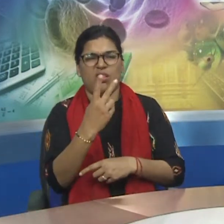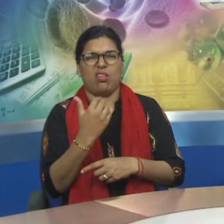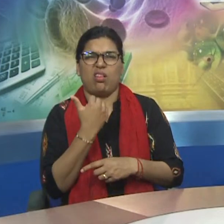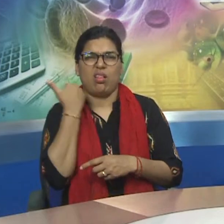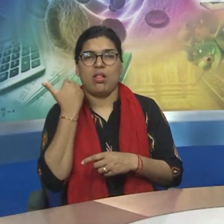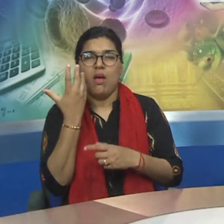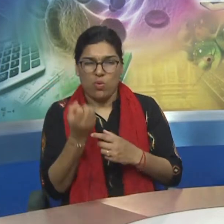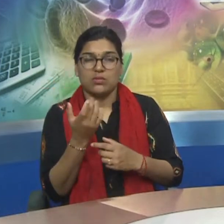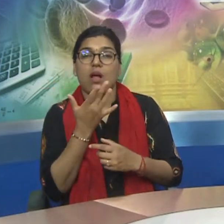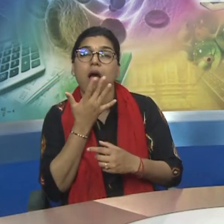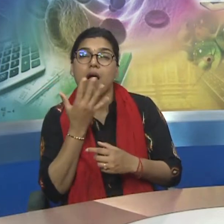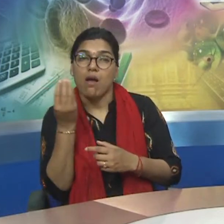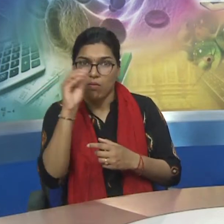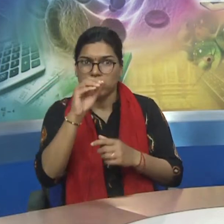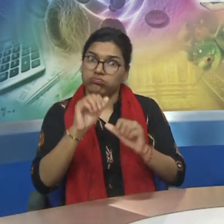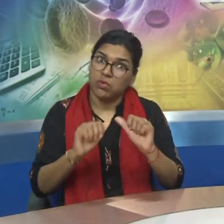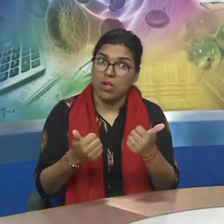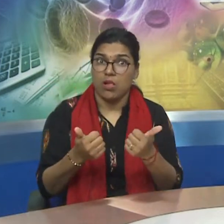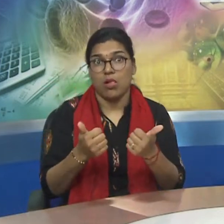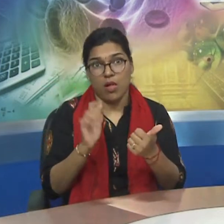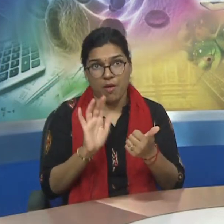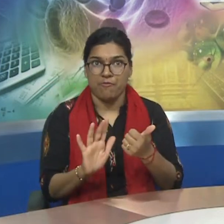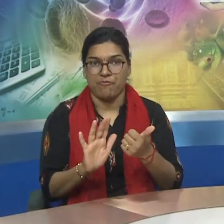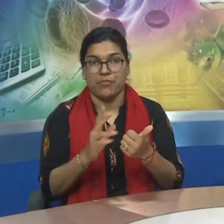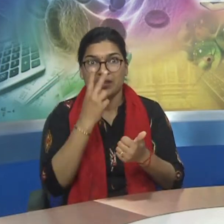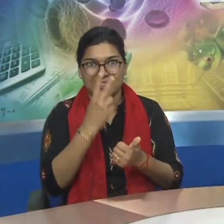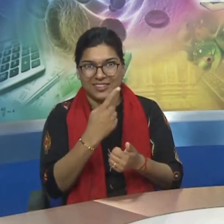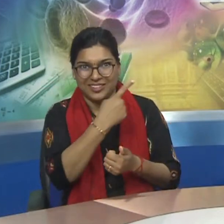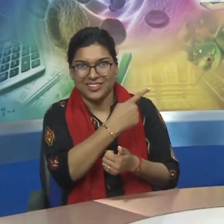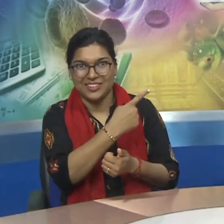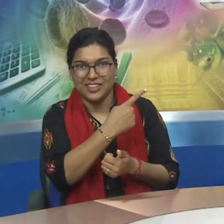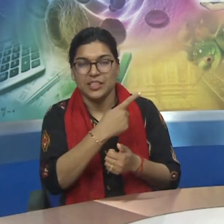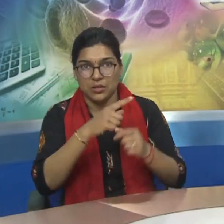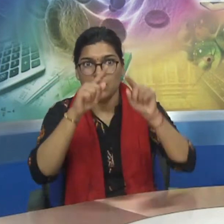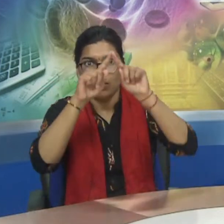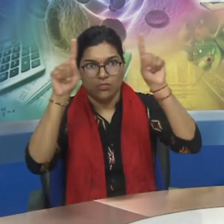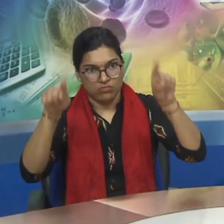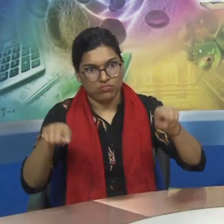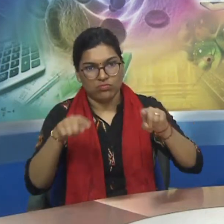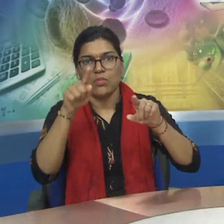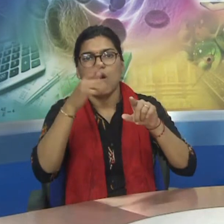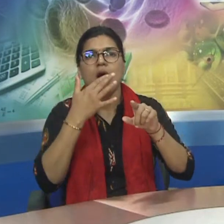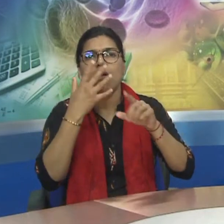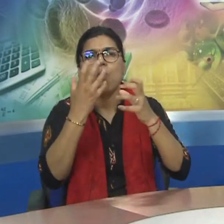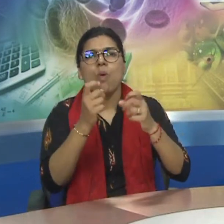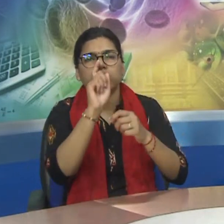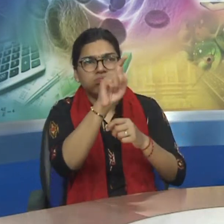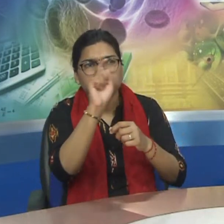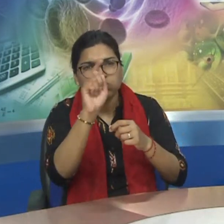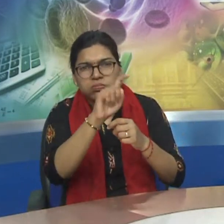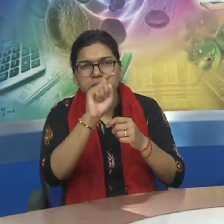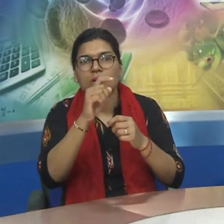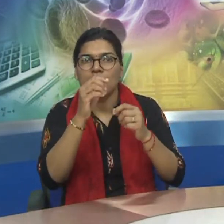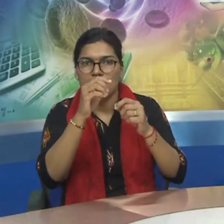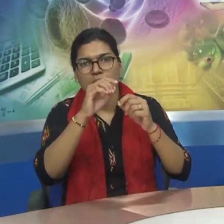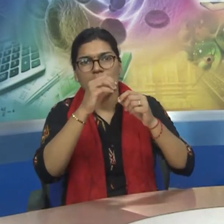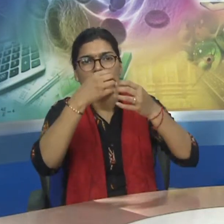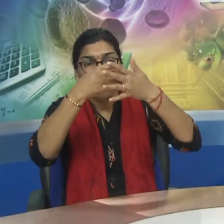So you want to color your table also. If